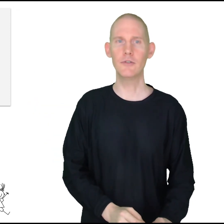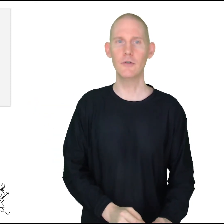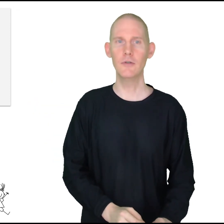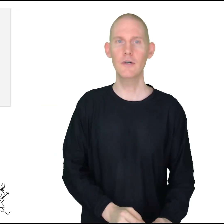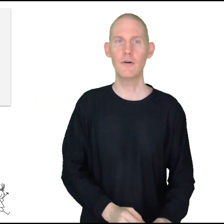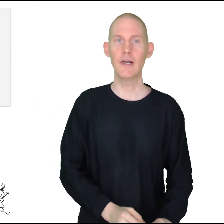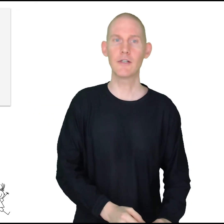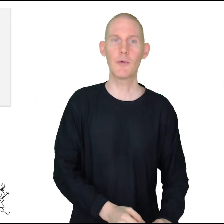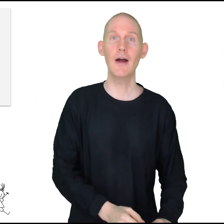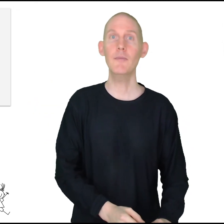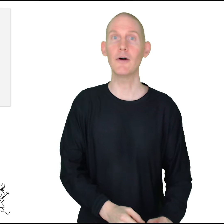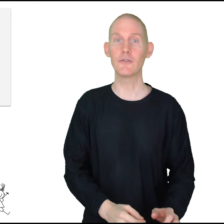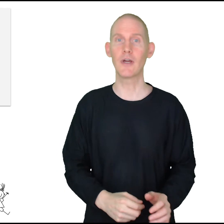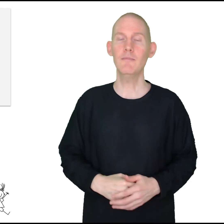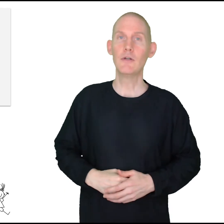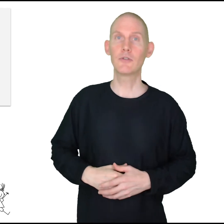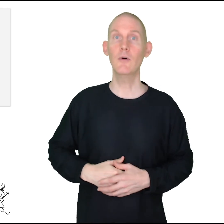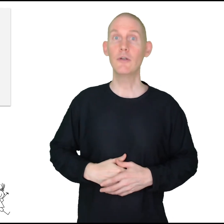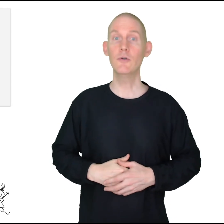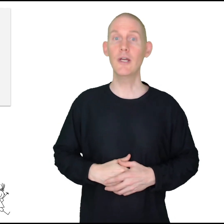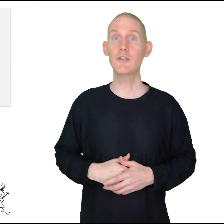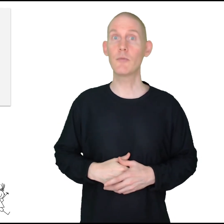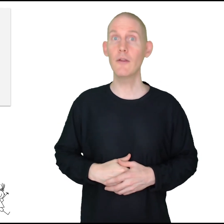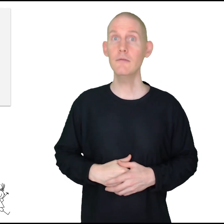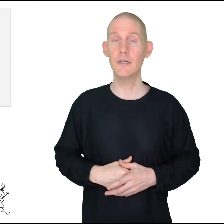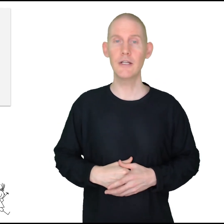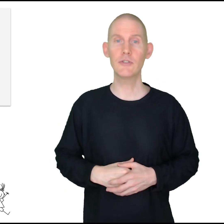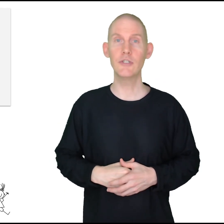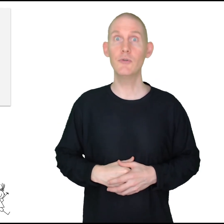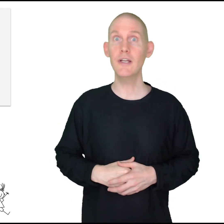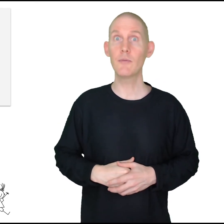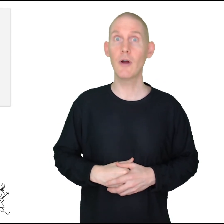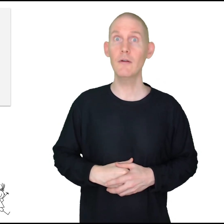to raise up our eyebrows, okay? So you hit your brother. In English, did you hit your brother?